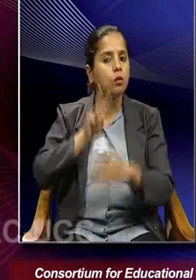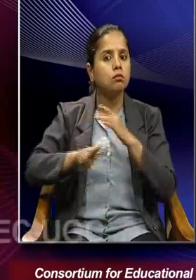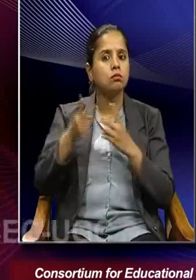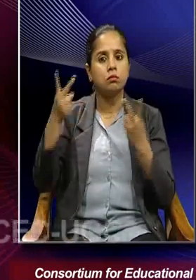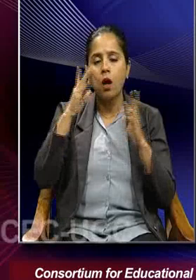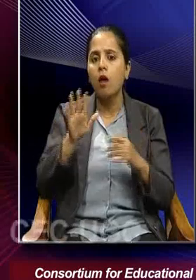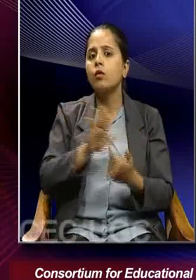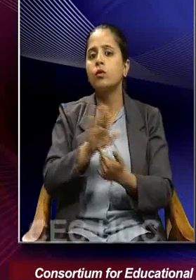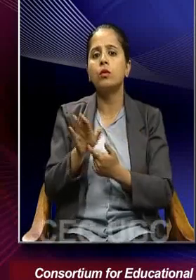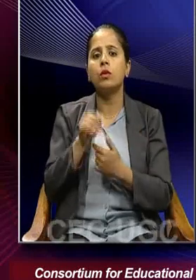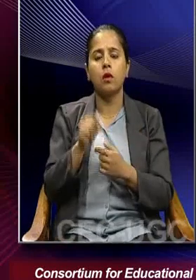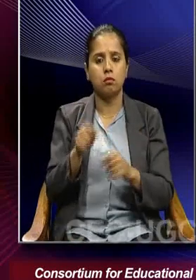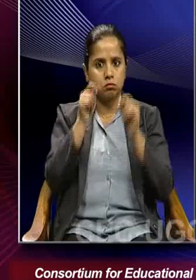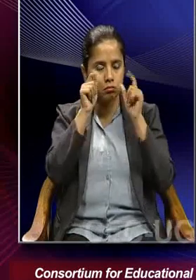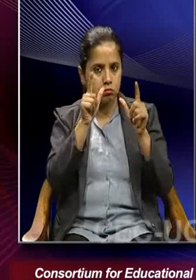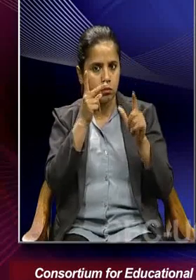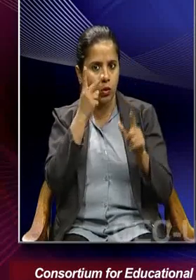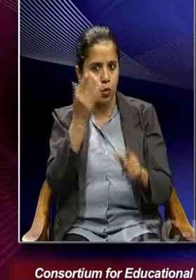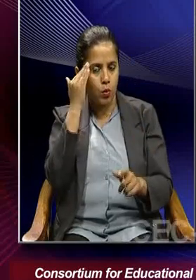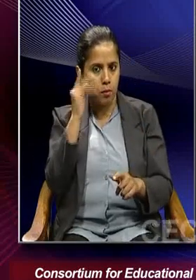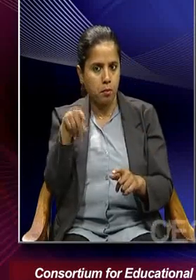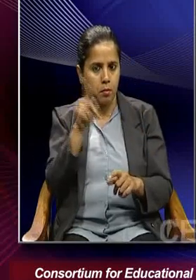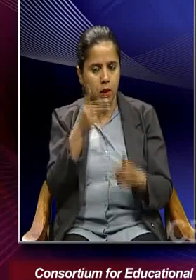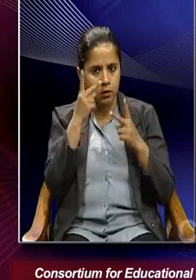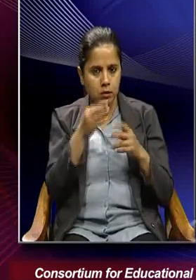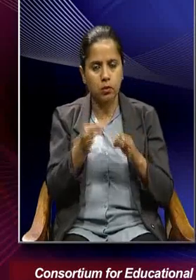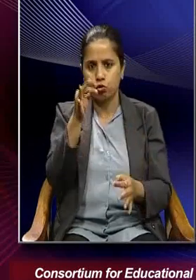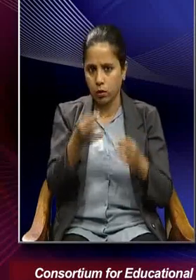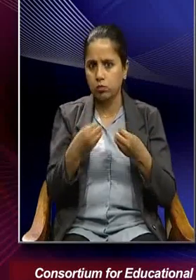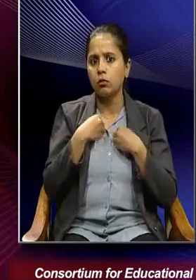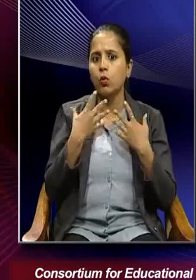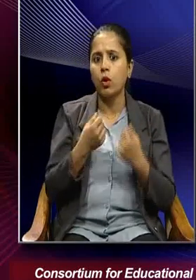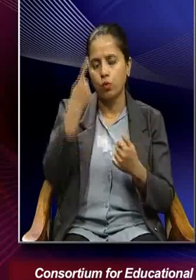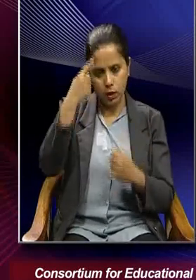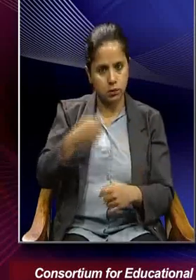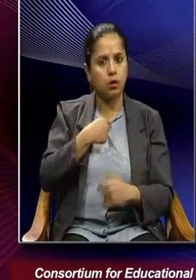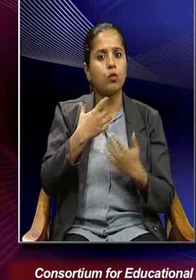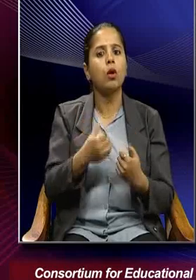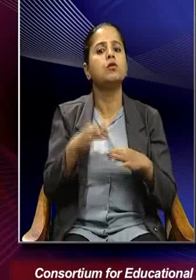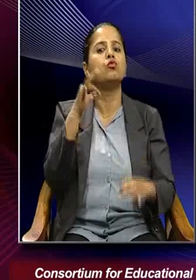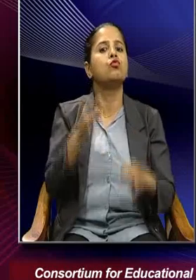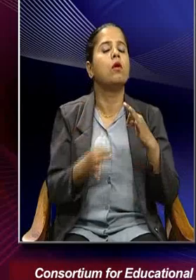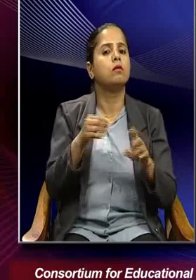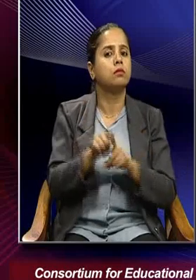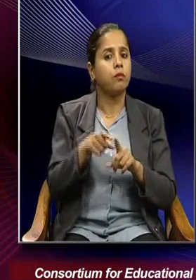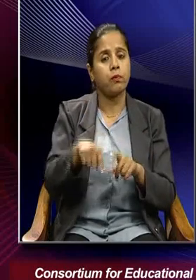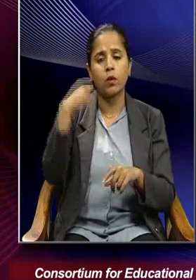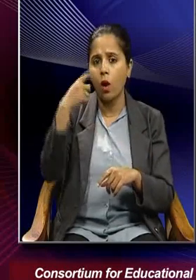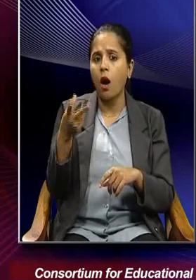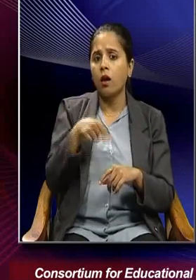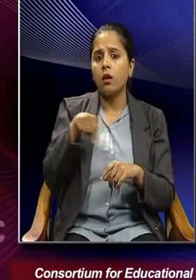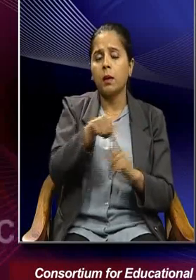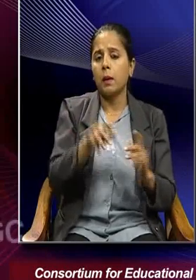and as a vigilante he has to seek some kind of a justice by himself. So this film again became